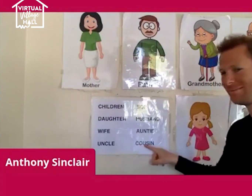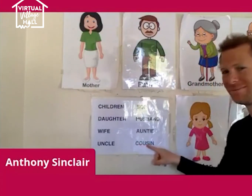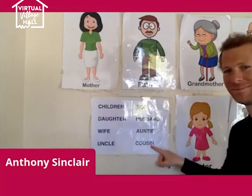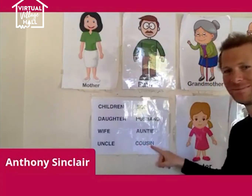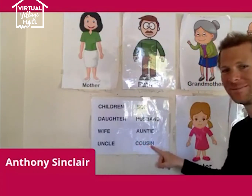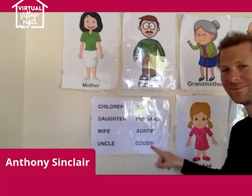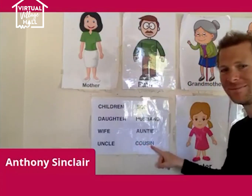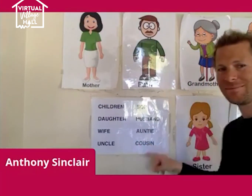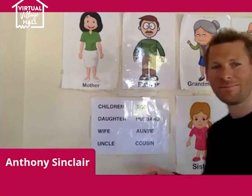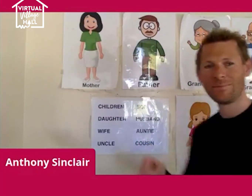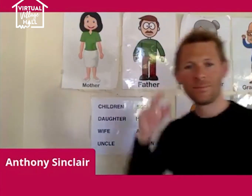Cousin.